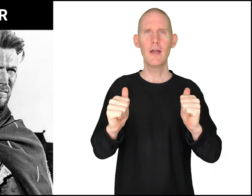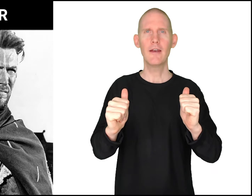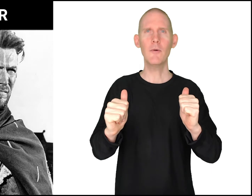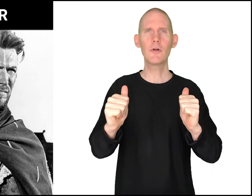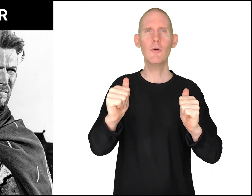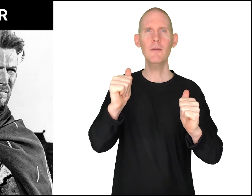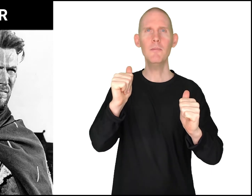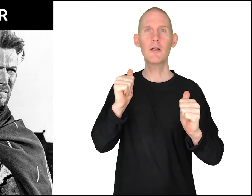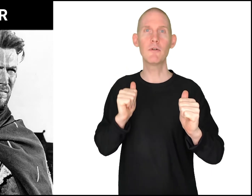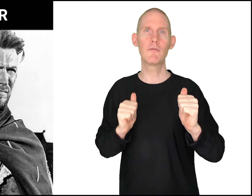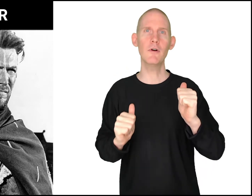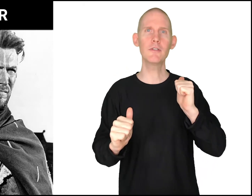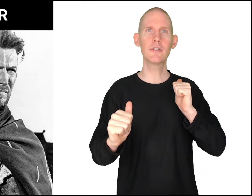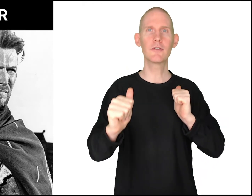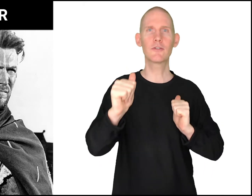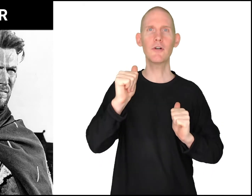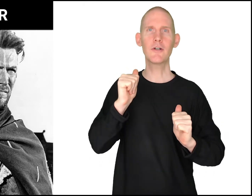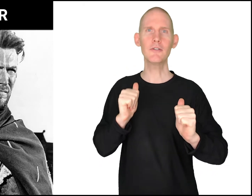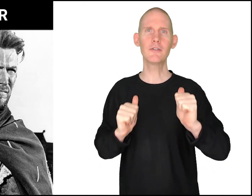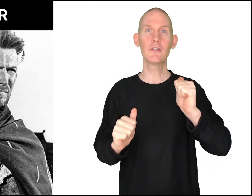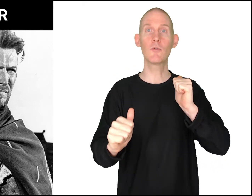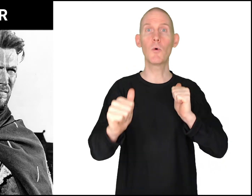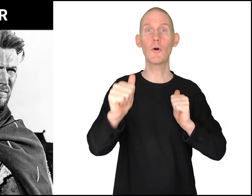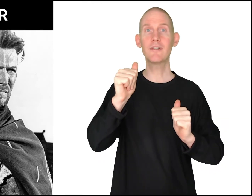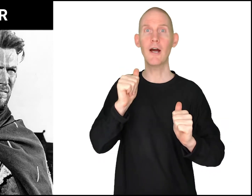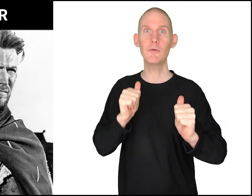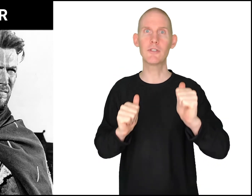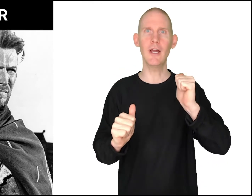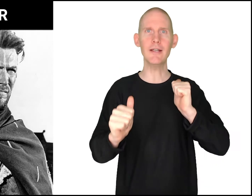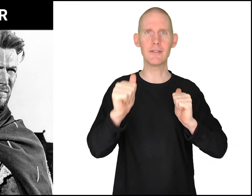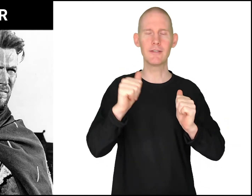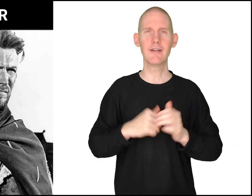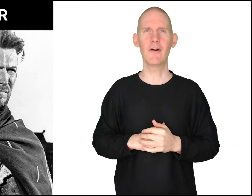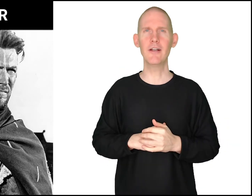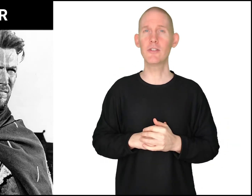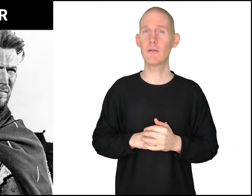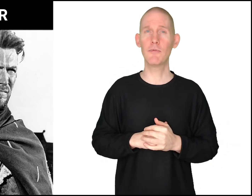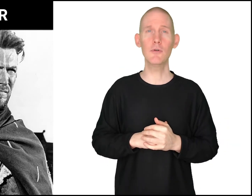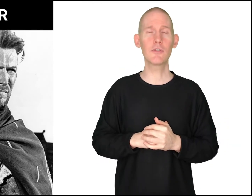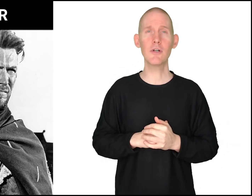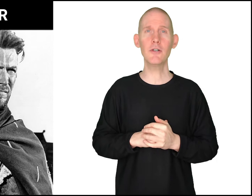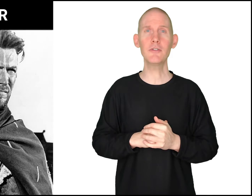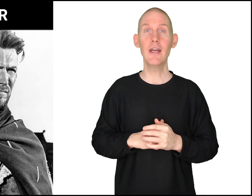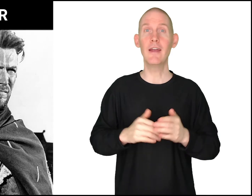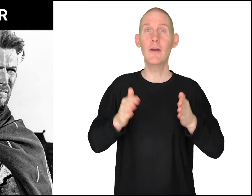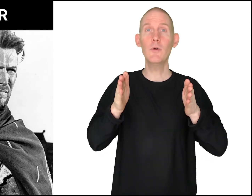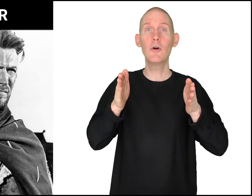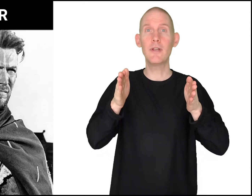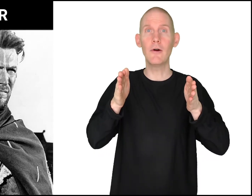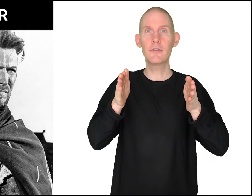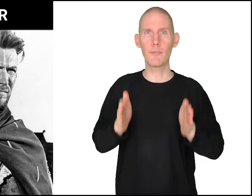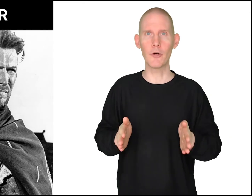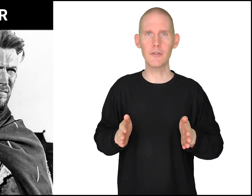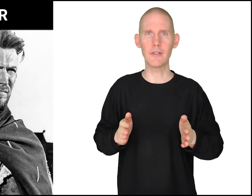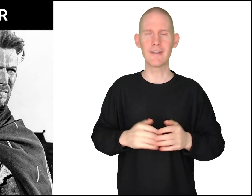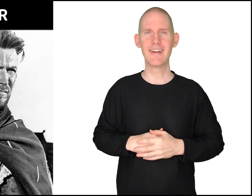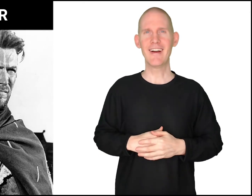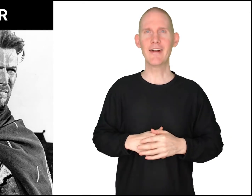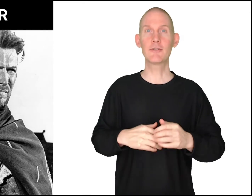Now we're going to make reverse circles towards our chest, all right? Just a few circles, and then we go down to person, all right? So it